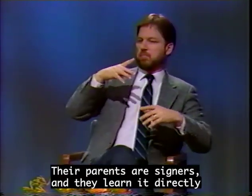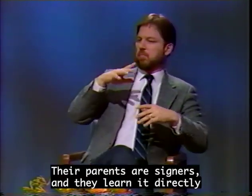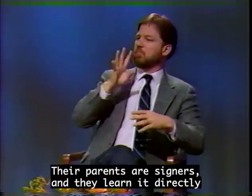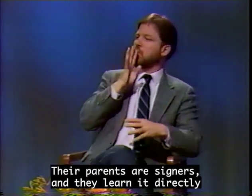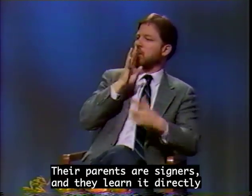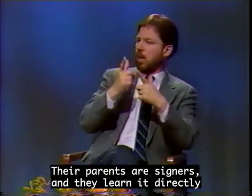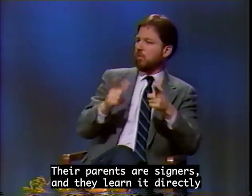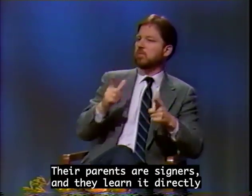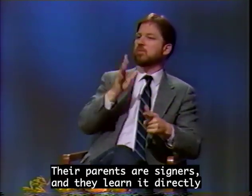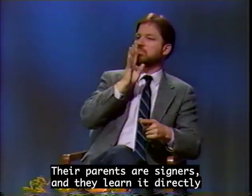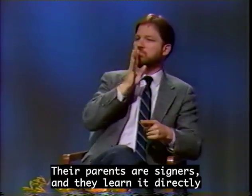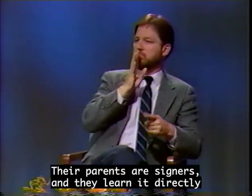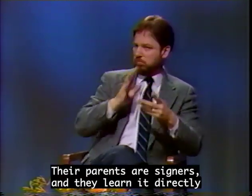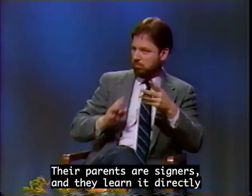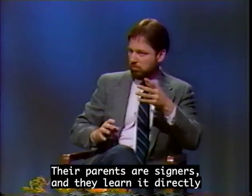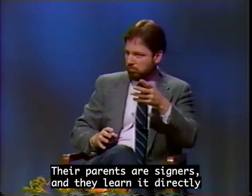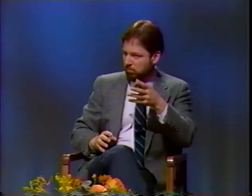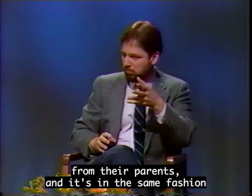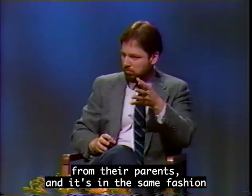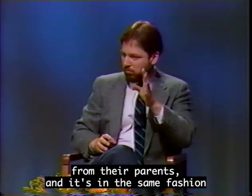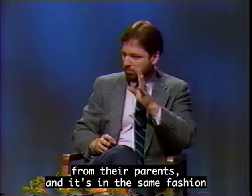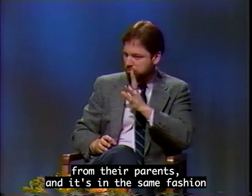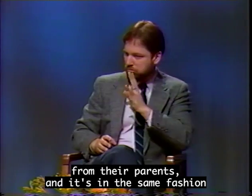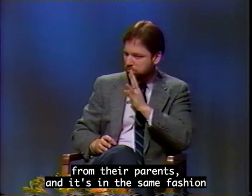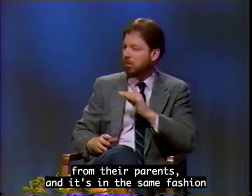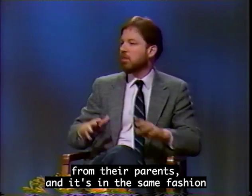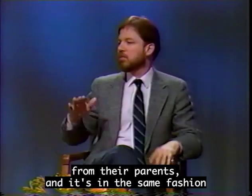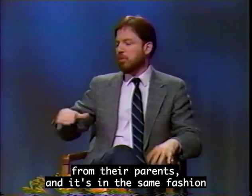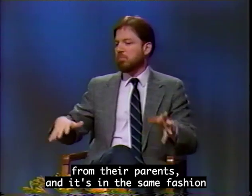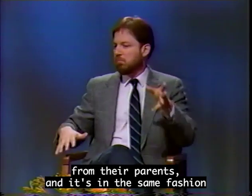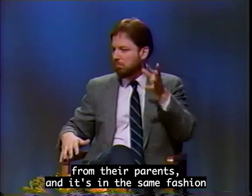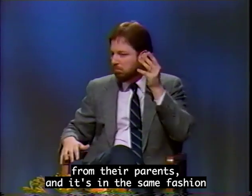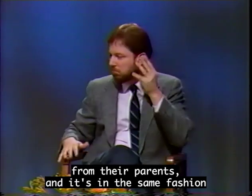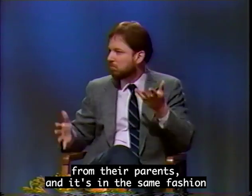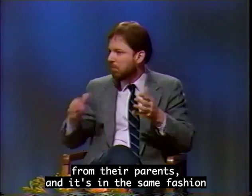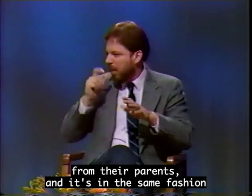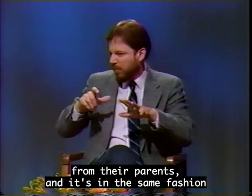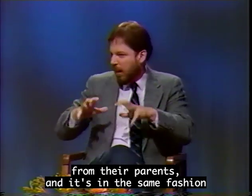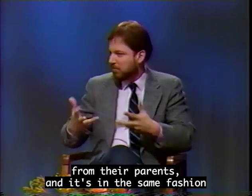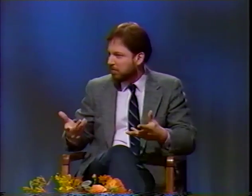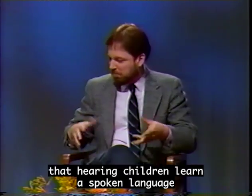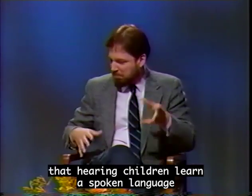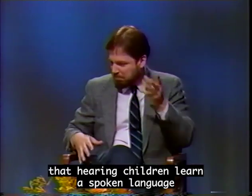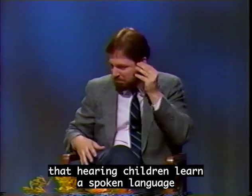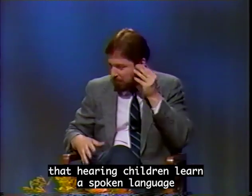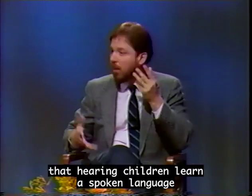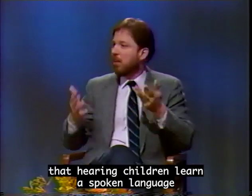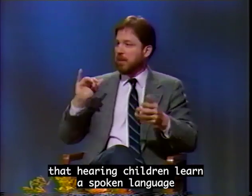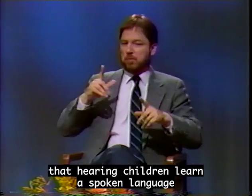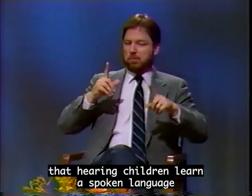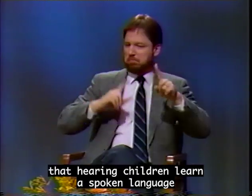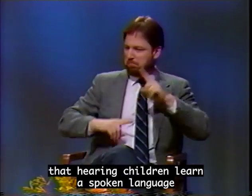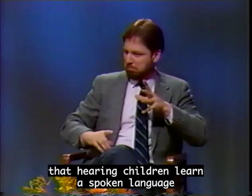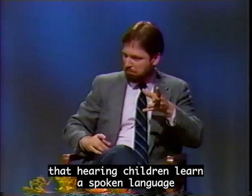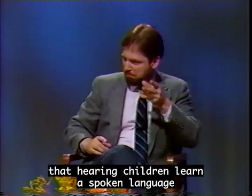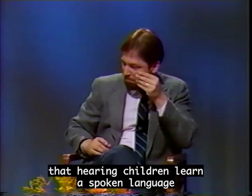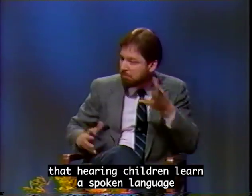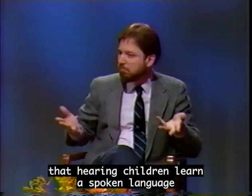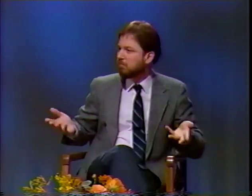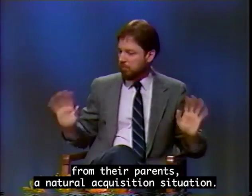are signers, and they learn it directly from their parents. And it's in the same fashion that hearing children learn a spoken language